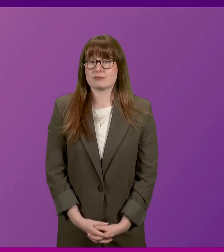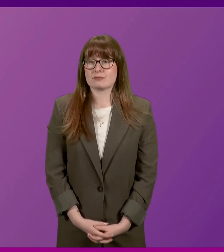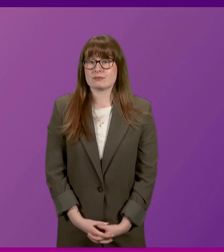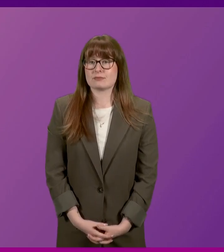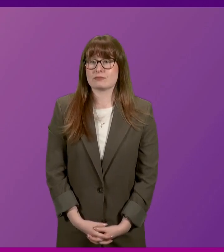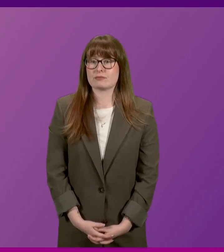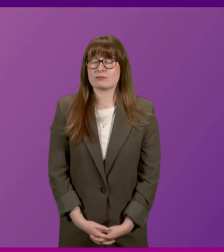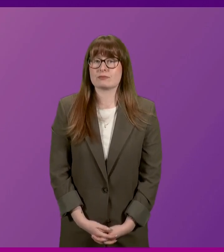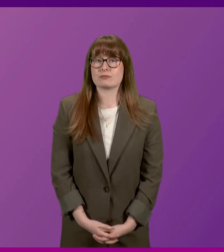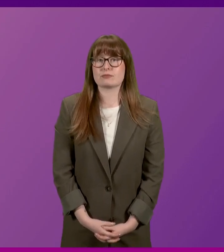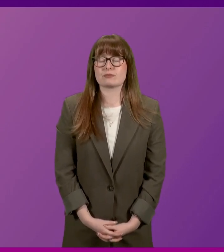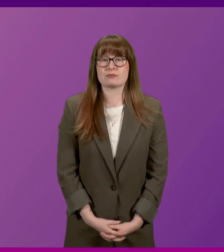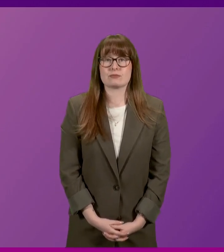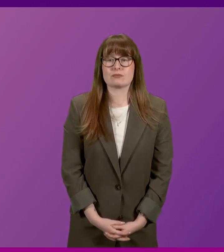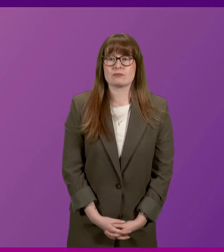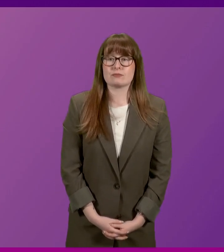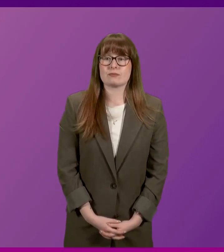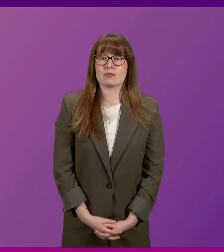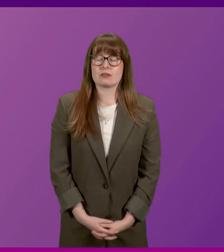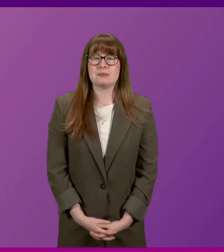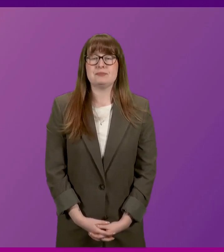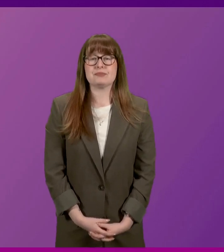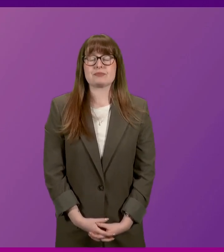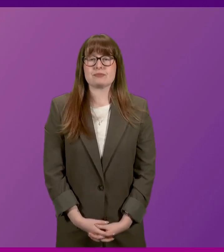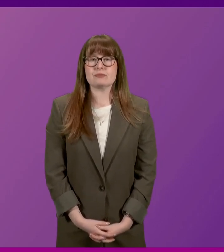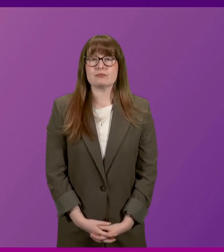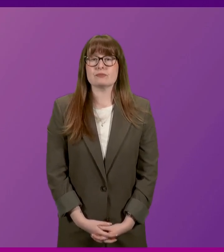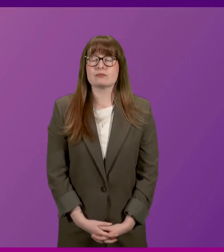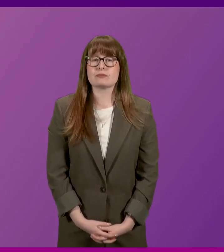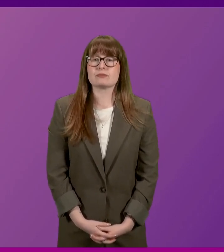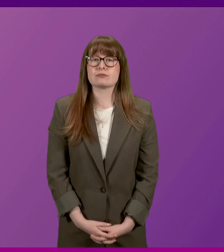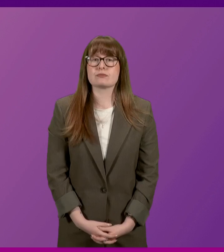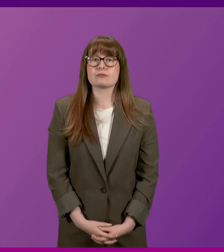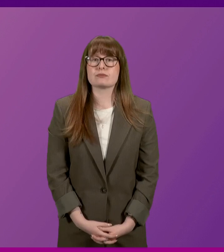quite a few things I'd like to say, but I just need a moment to think about how to frame it.